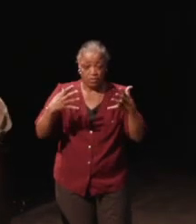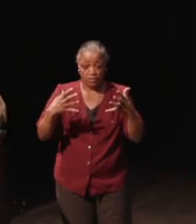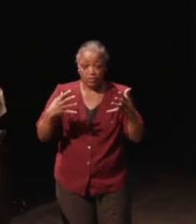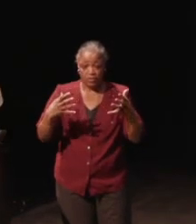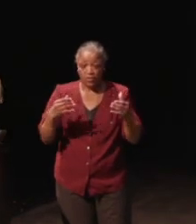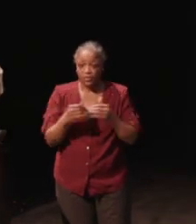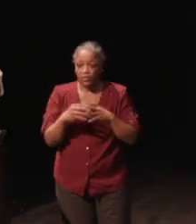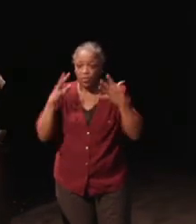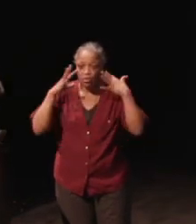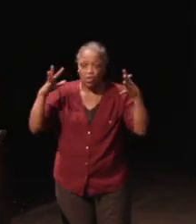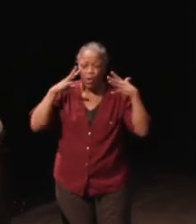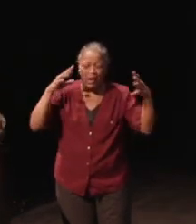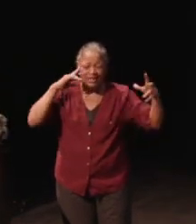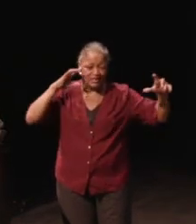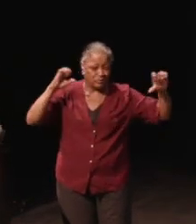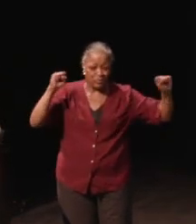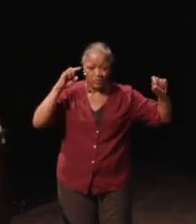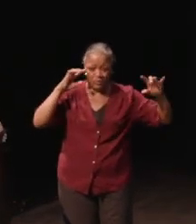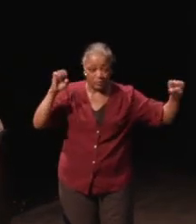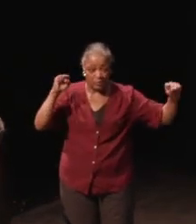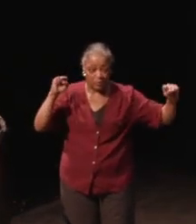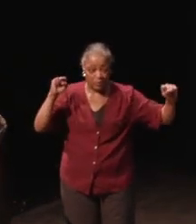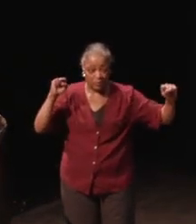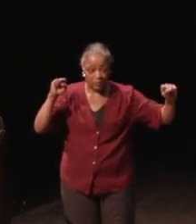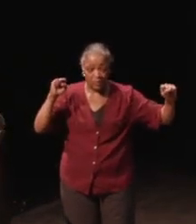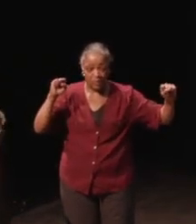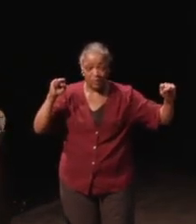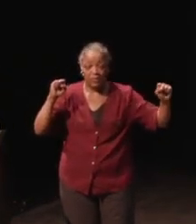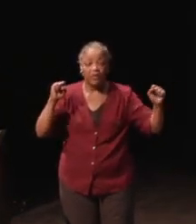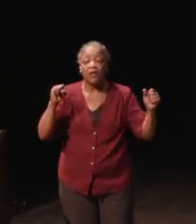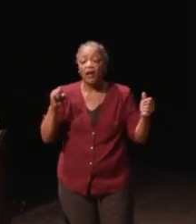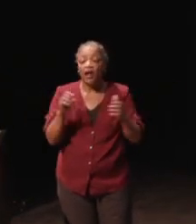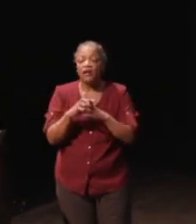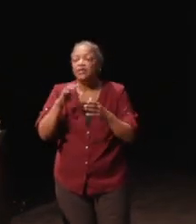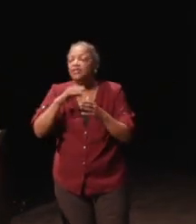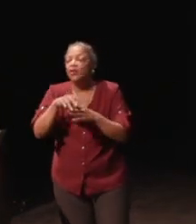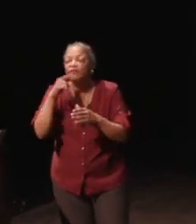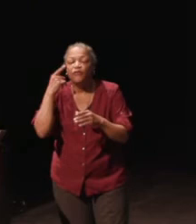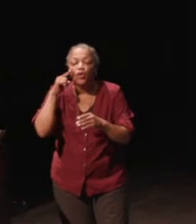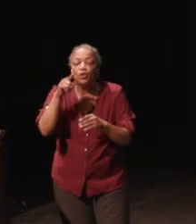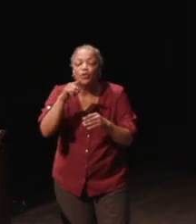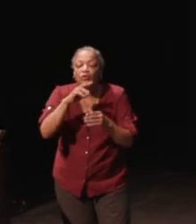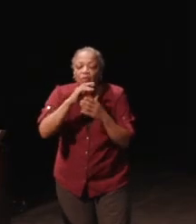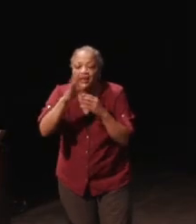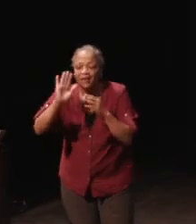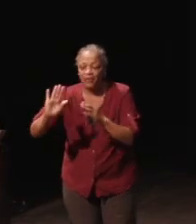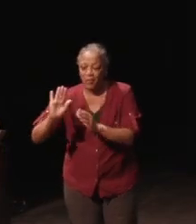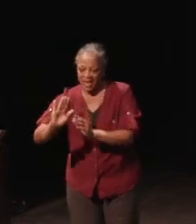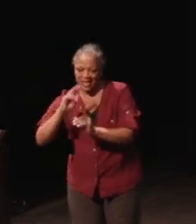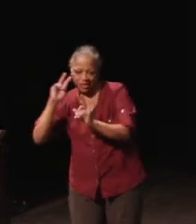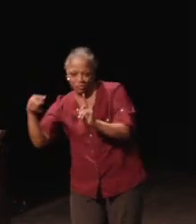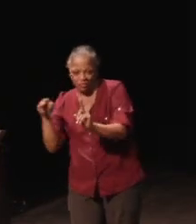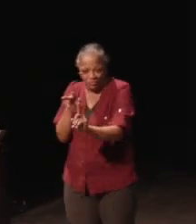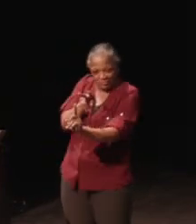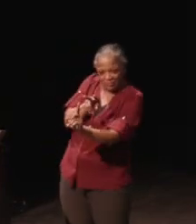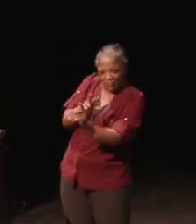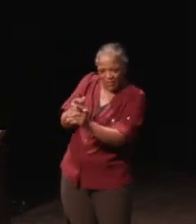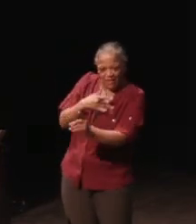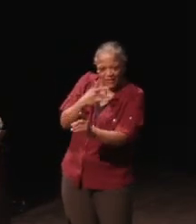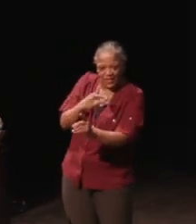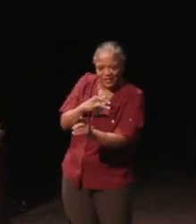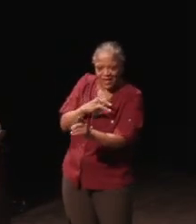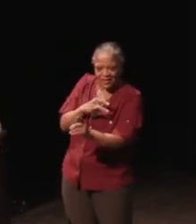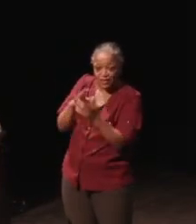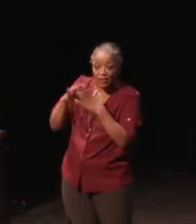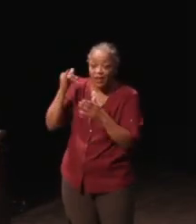so the noises get bigger and bigger, and it puts you in his first person perspective of what that's like.